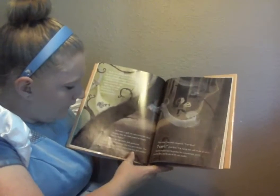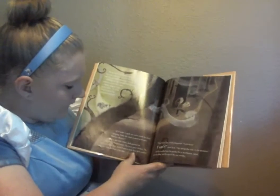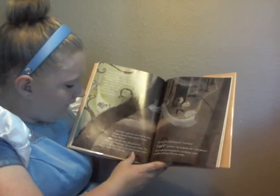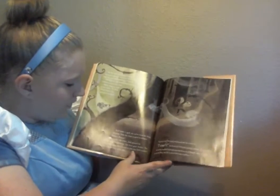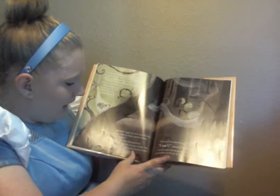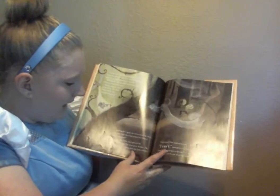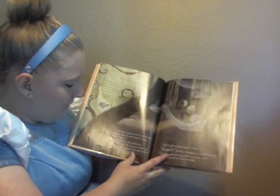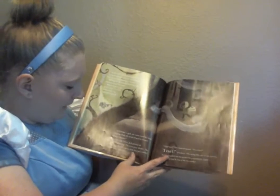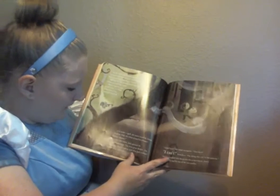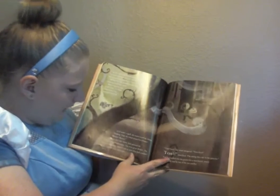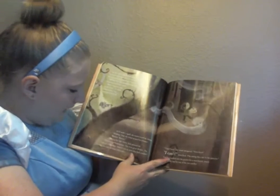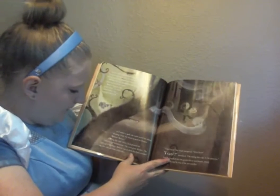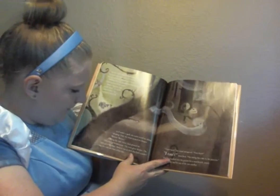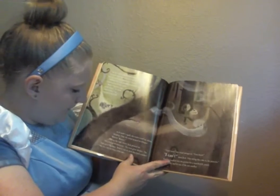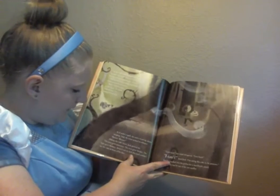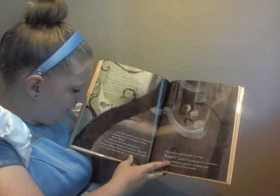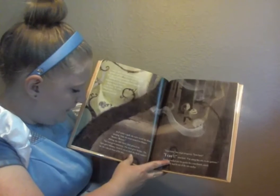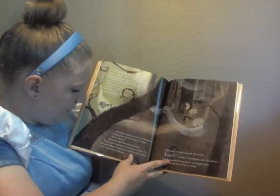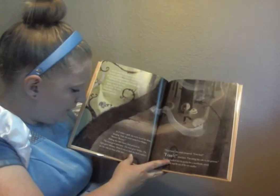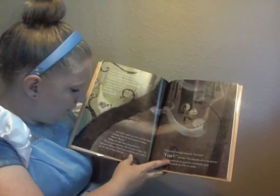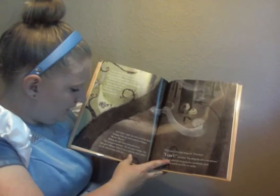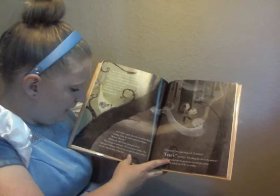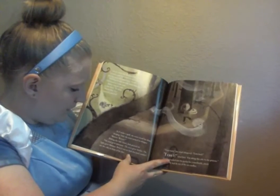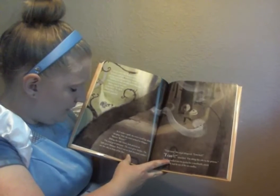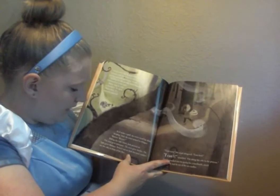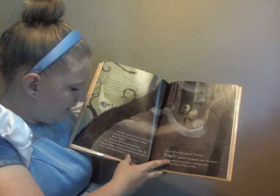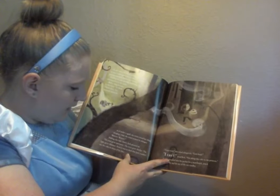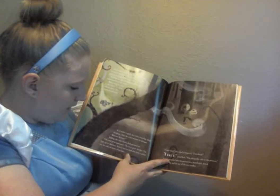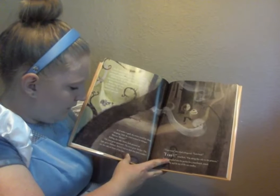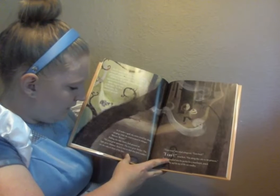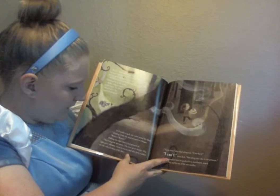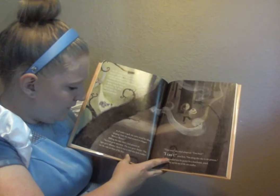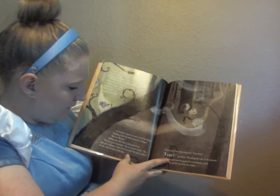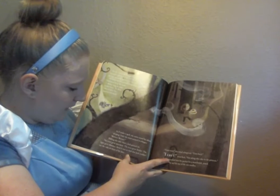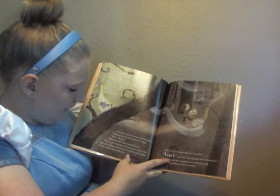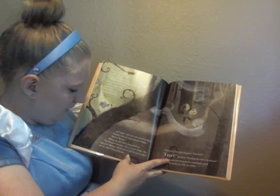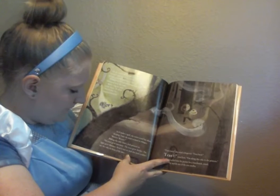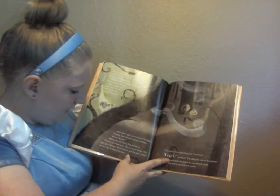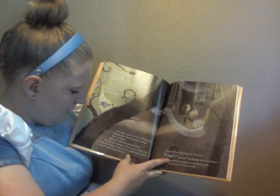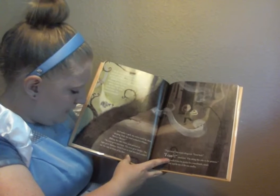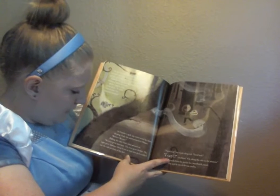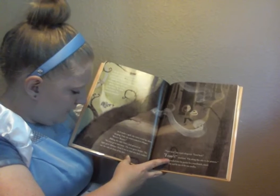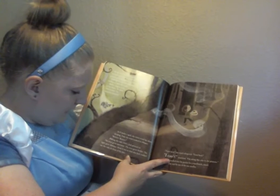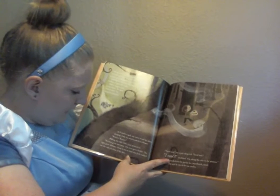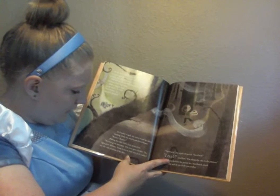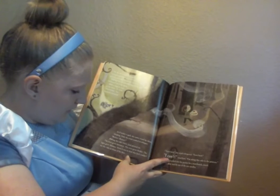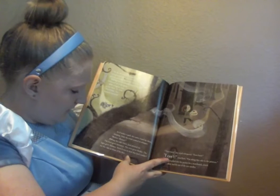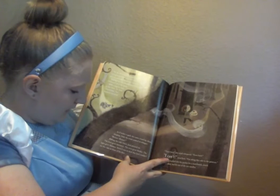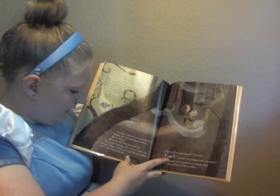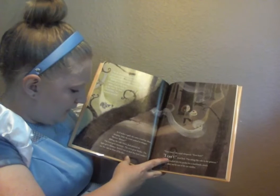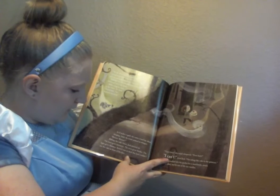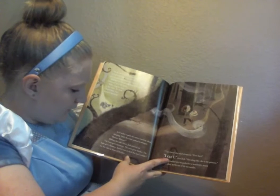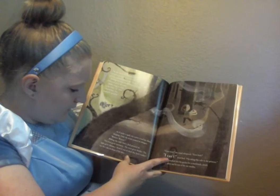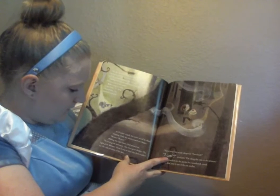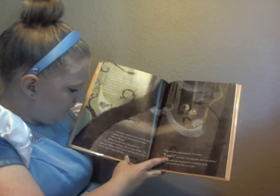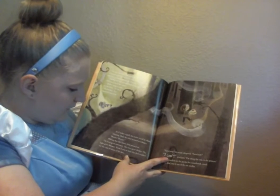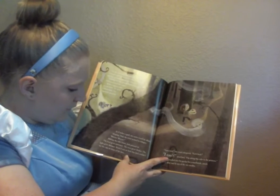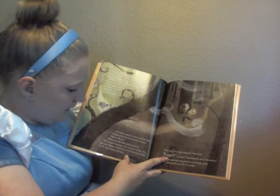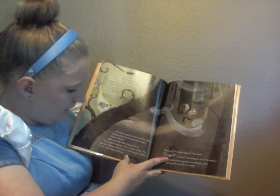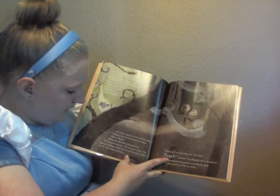closer, Jack pressed on. The road grew narrower. The trees grew thicker. The light grew dimmer. Soon it was so dark that